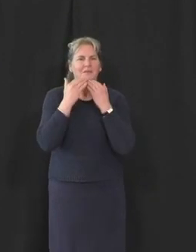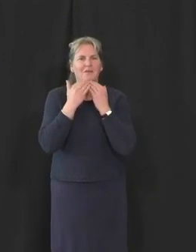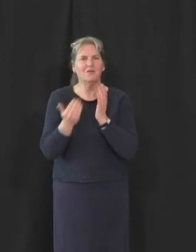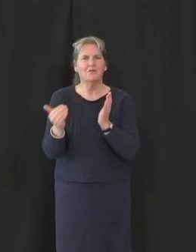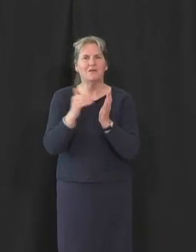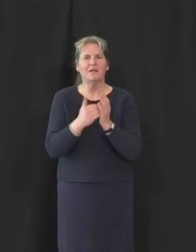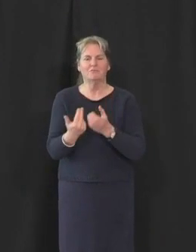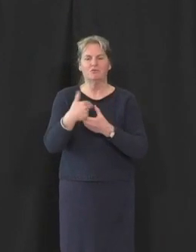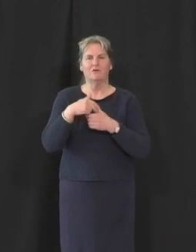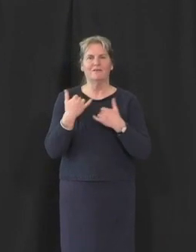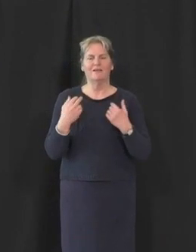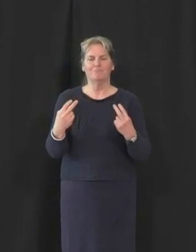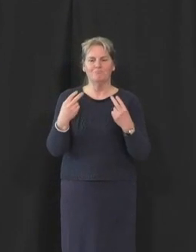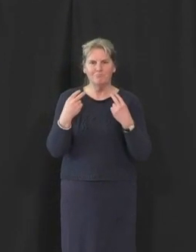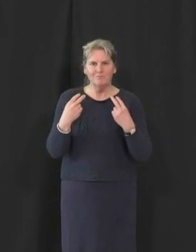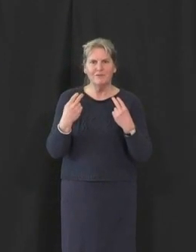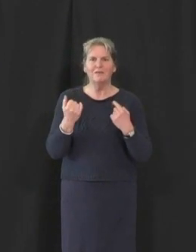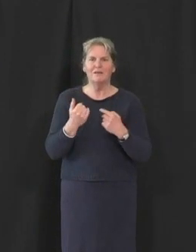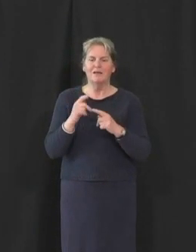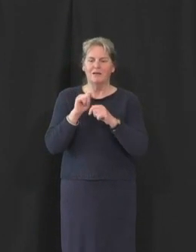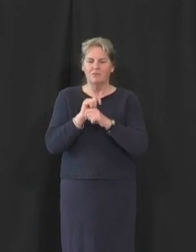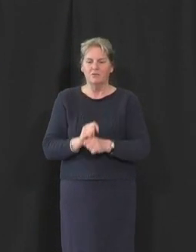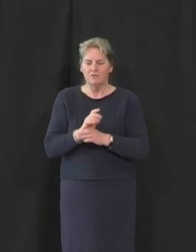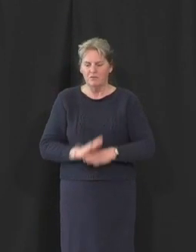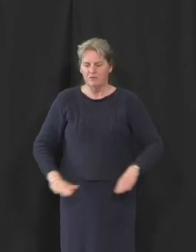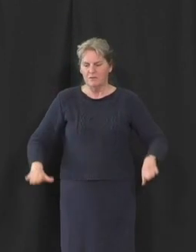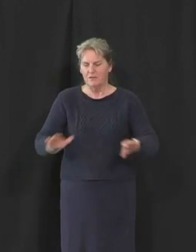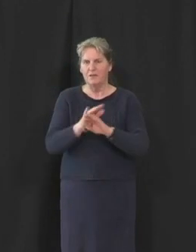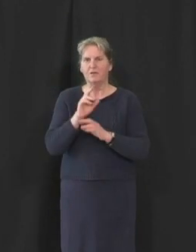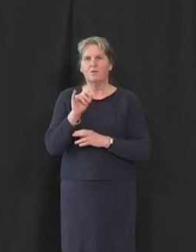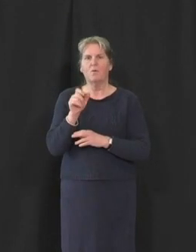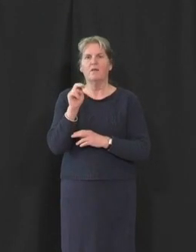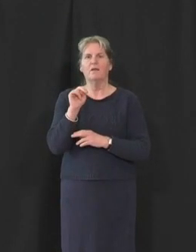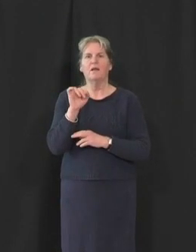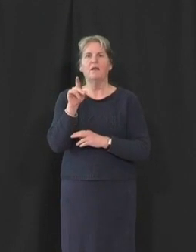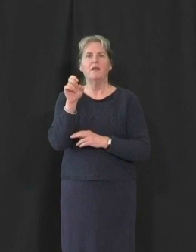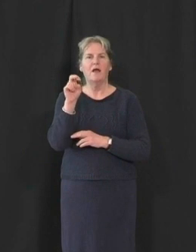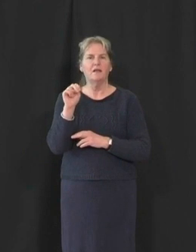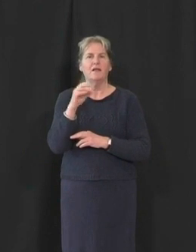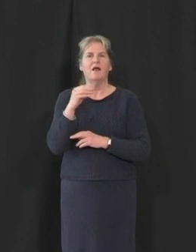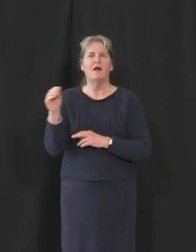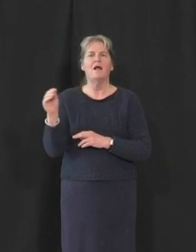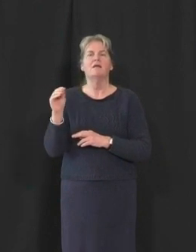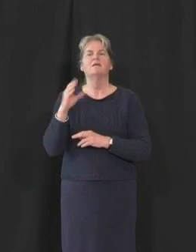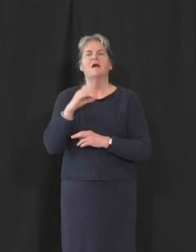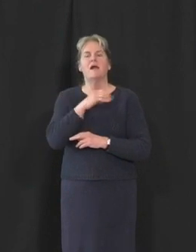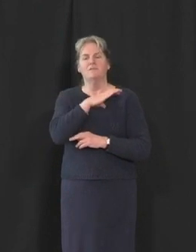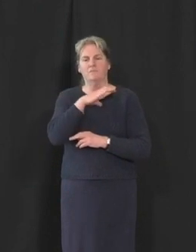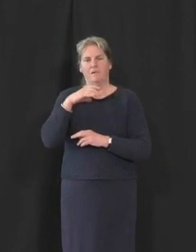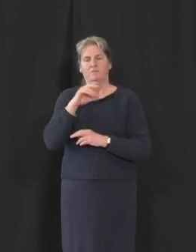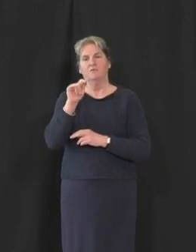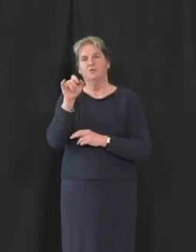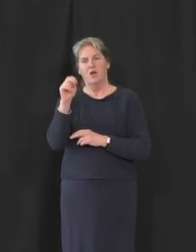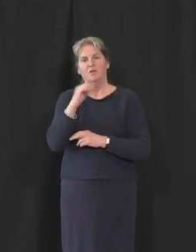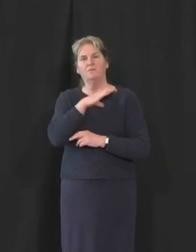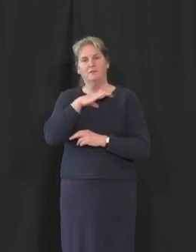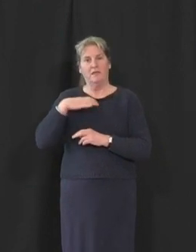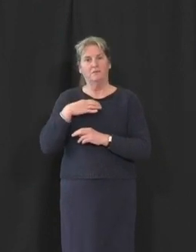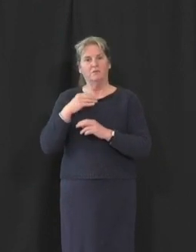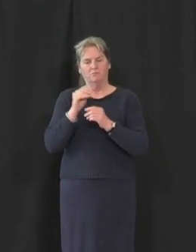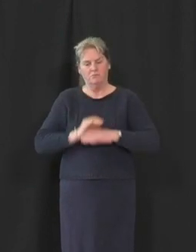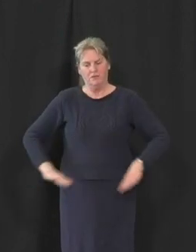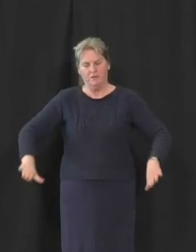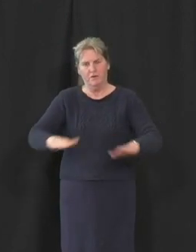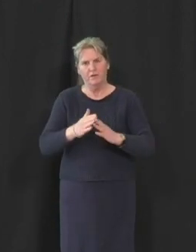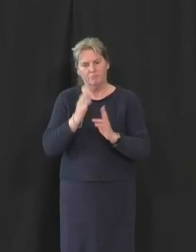you again for joining us here on the traditional territory of the Kwanlundun First Nation and the T'Onkwatchin Council. Today I'll share some